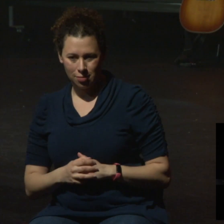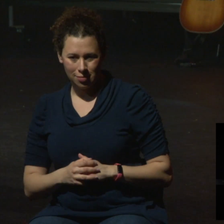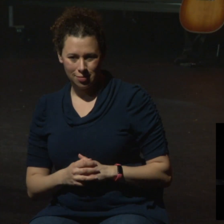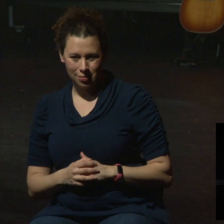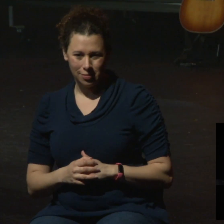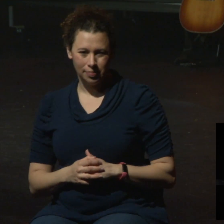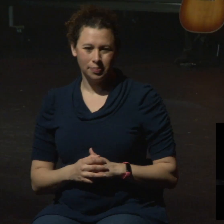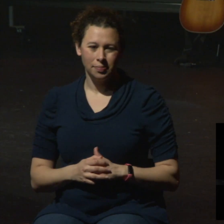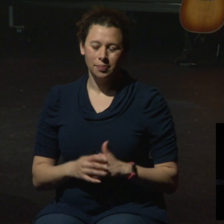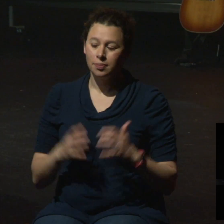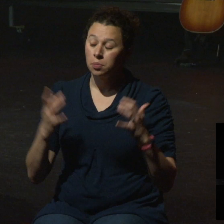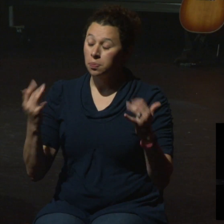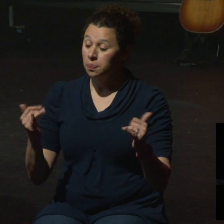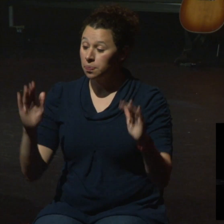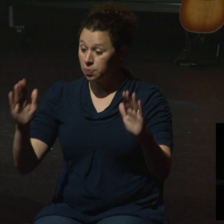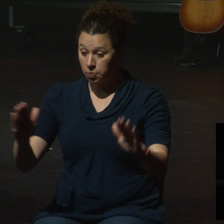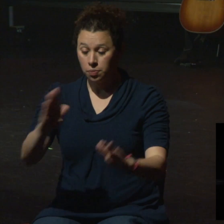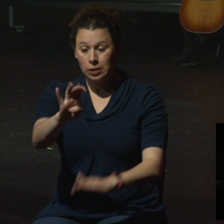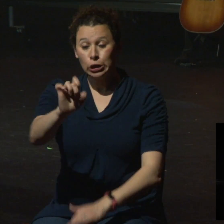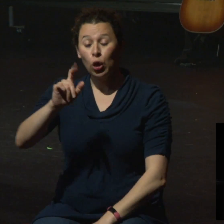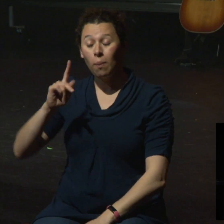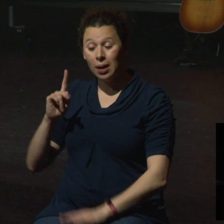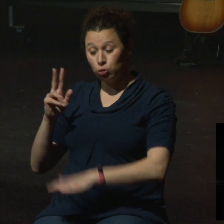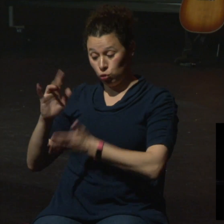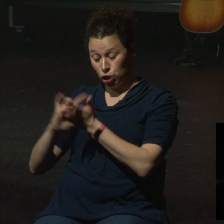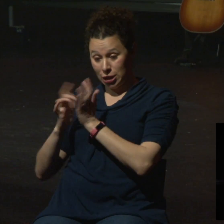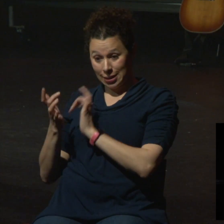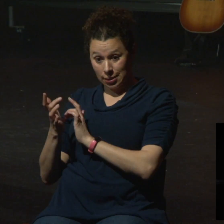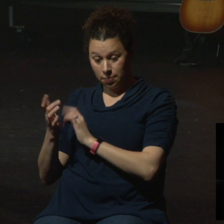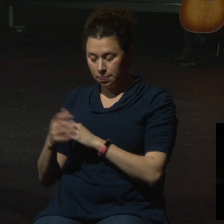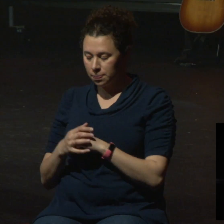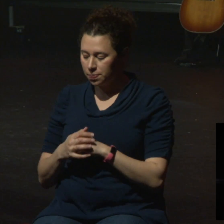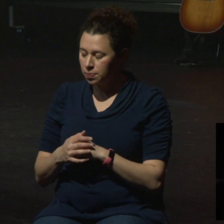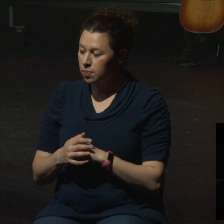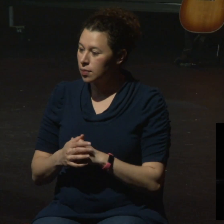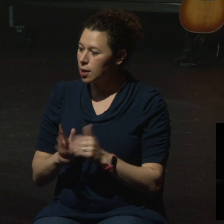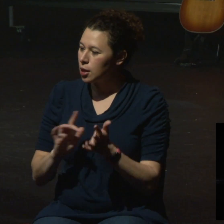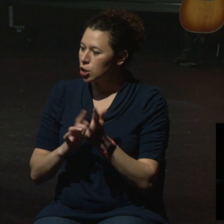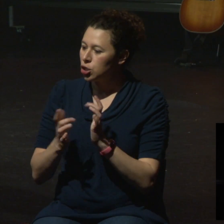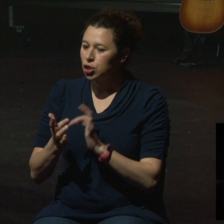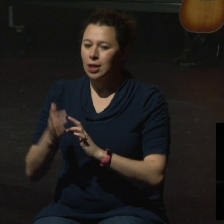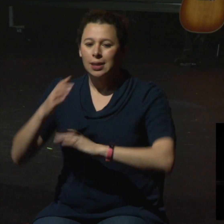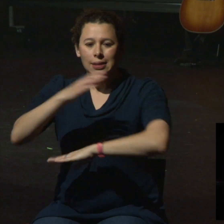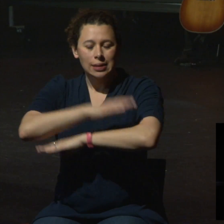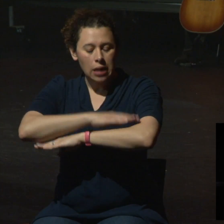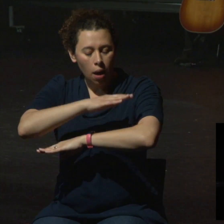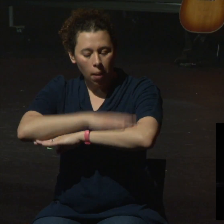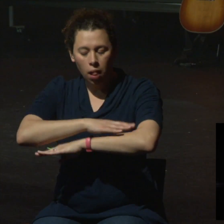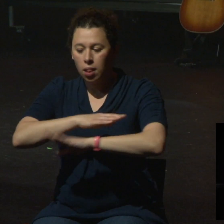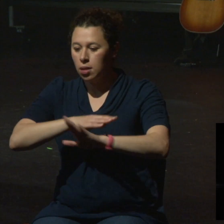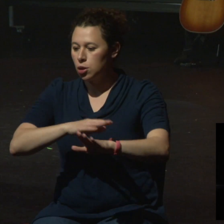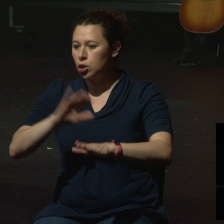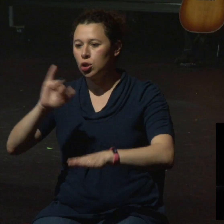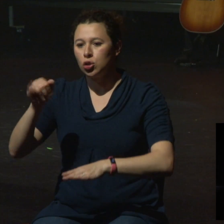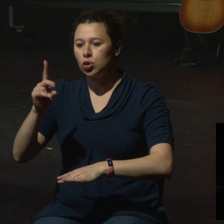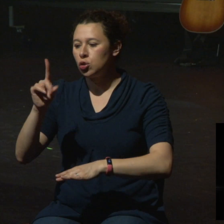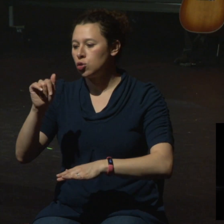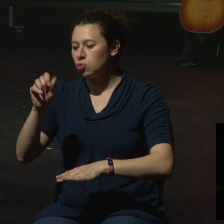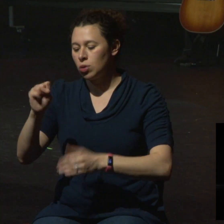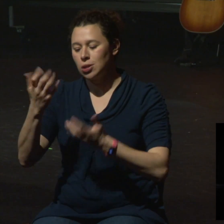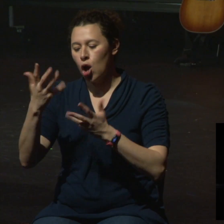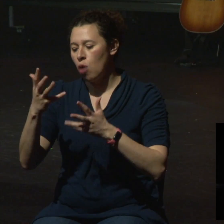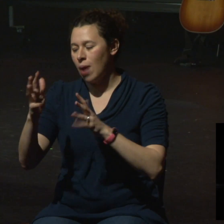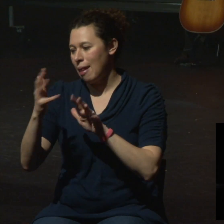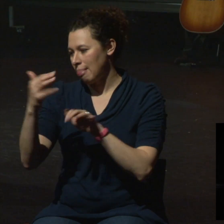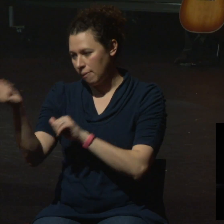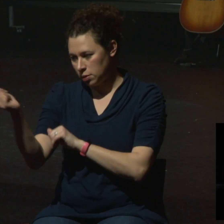Gets up from the table with his disciples. Judas has sold him out because Judas has already left. He's feeling guilty.